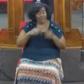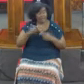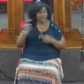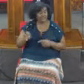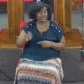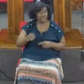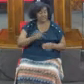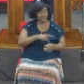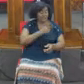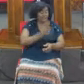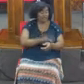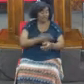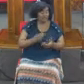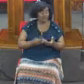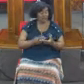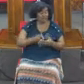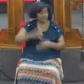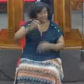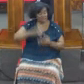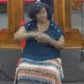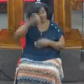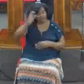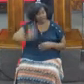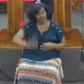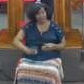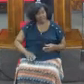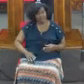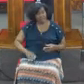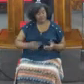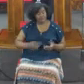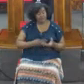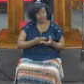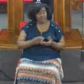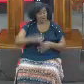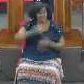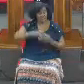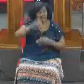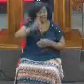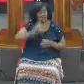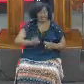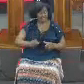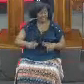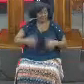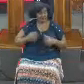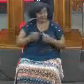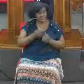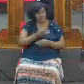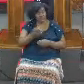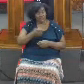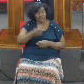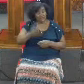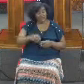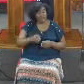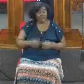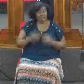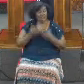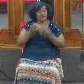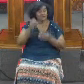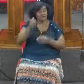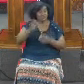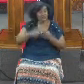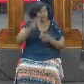is the power of the Holy Ghost of God. Yeah. The Holy Ghost of God lives within you. Yeah. You need to yield yourself to